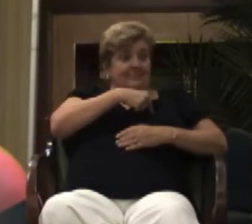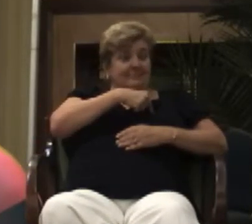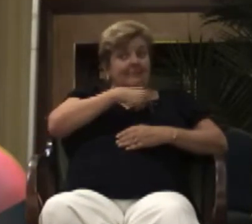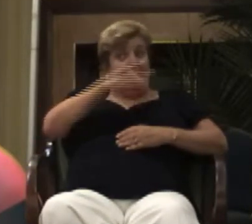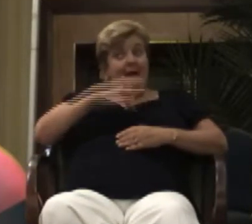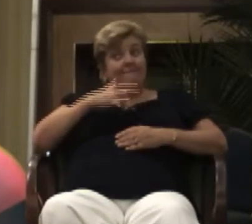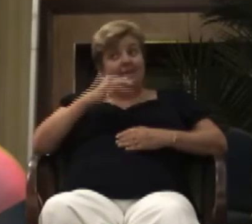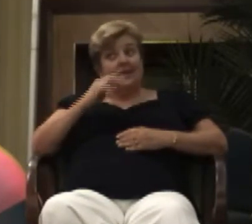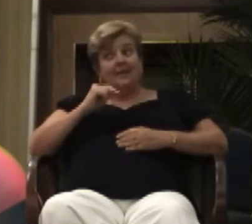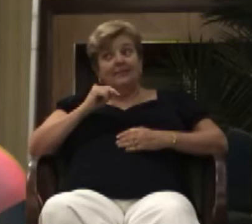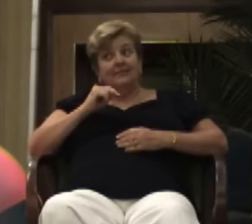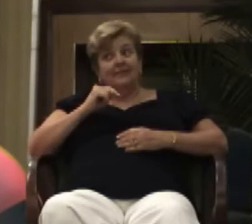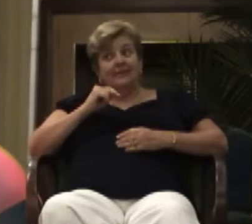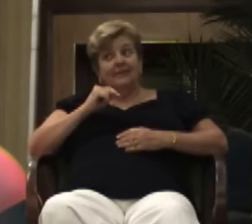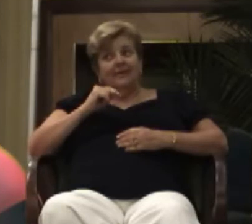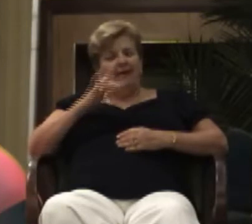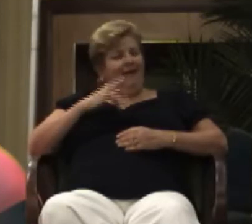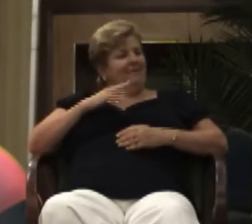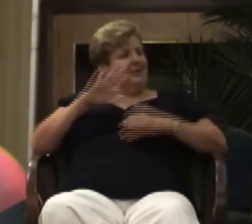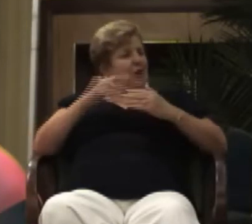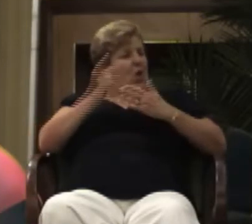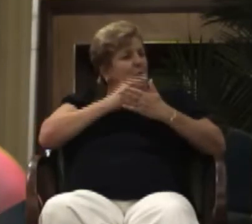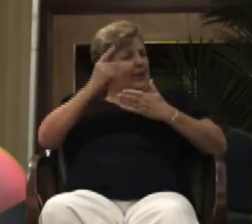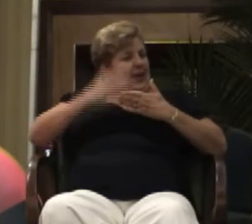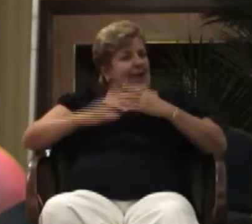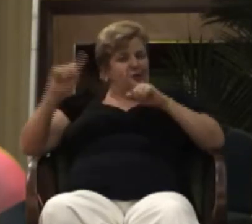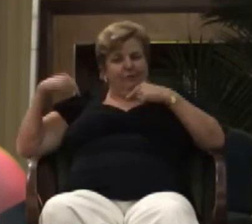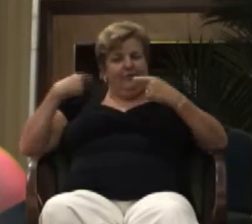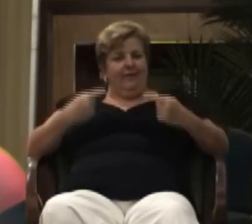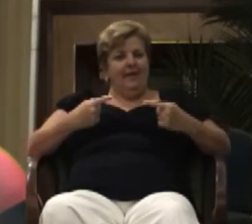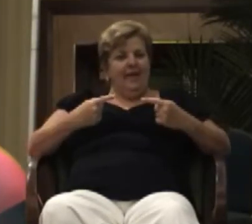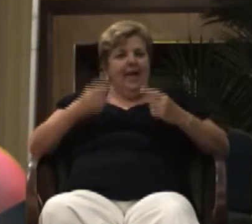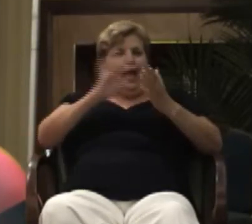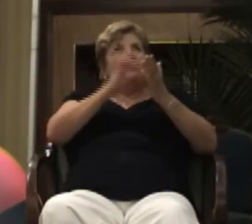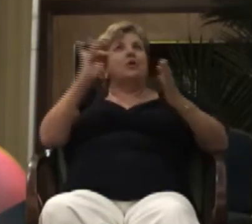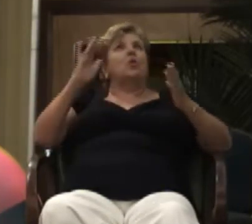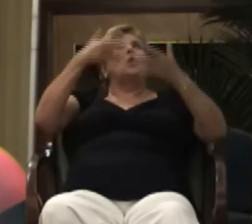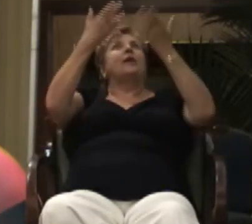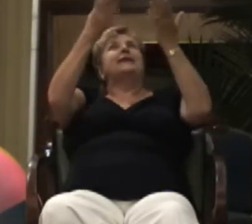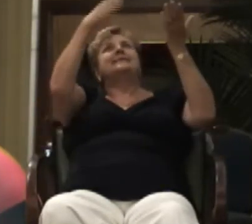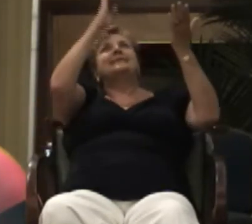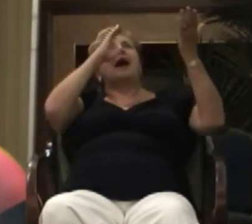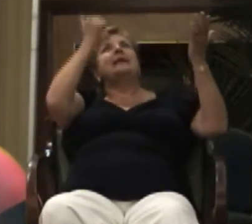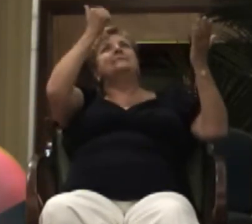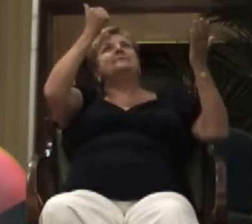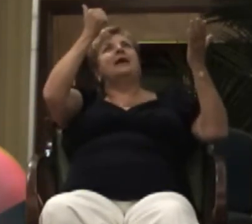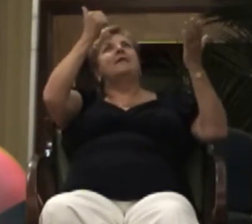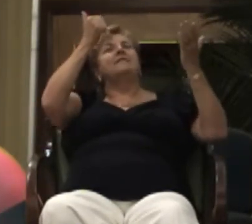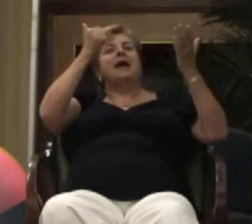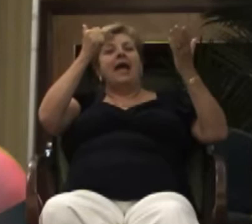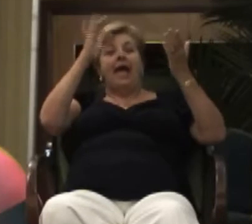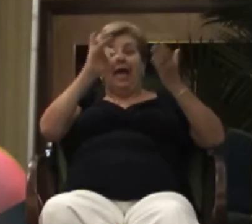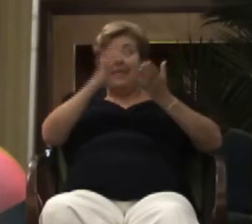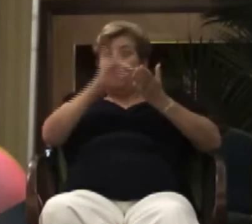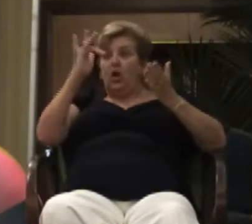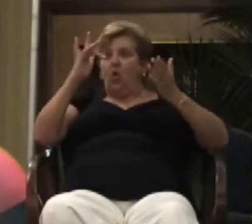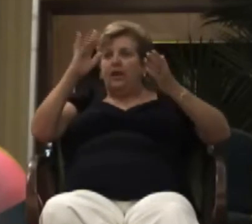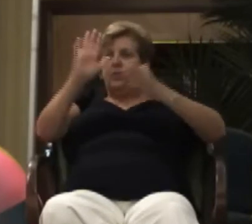I felt it all weekend long. And the glory is God himself, and we give that glory to each other. And I thought,